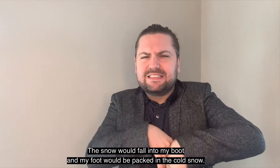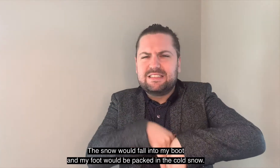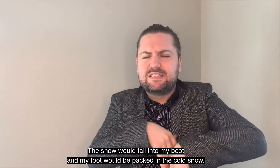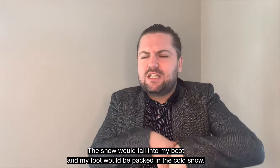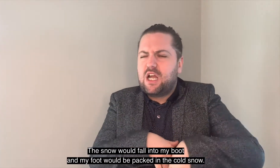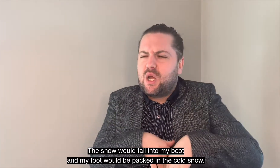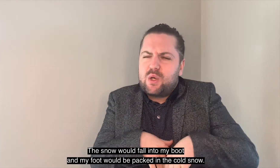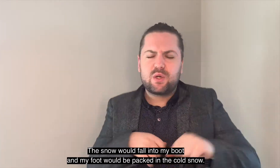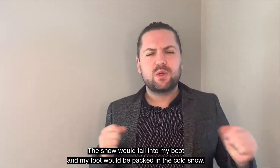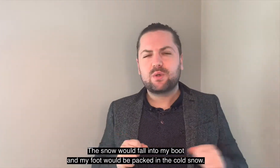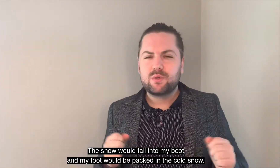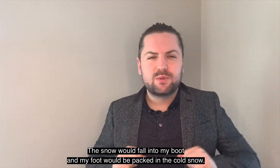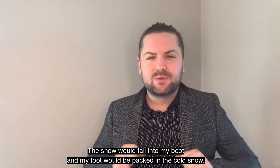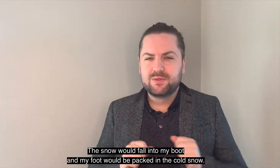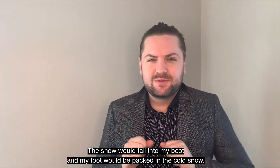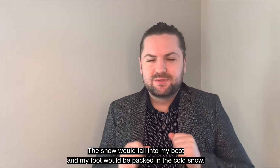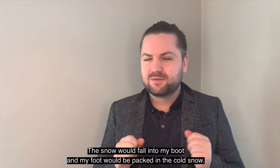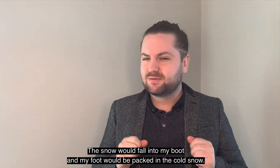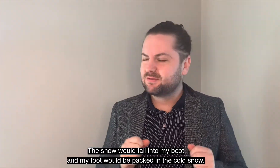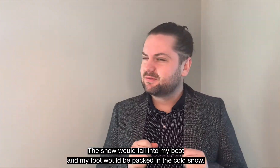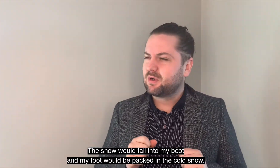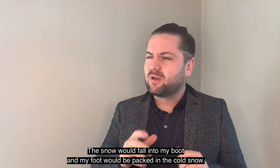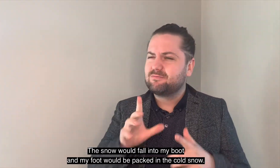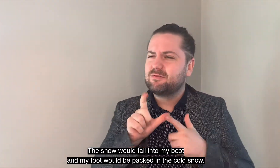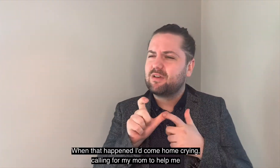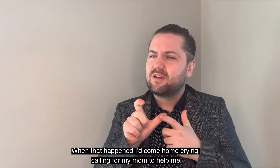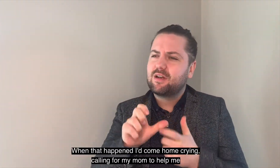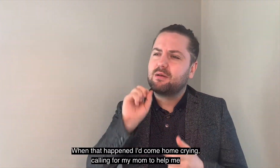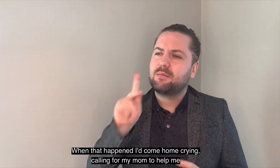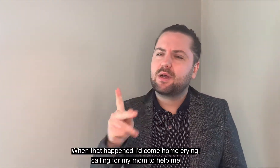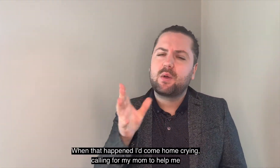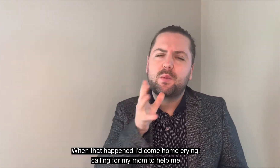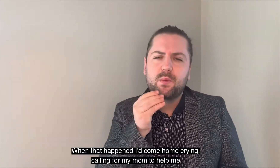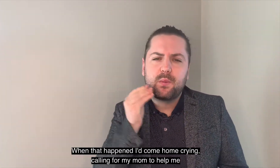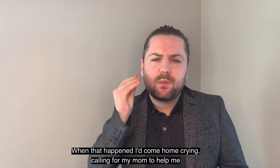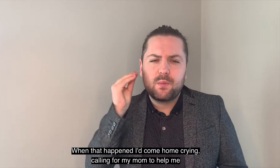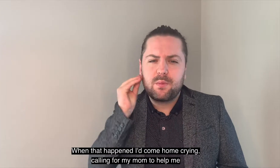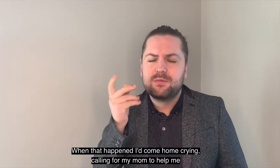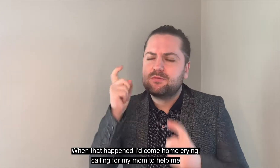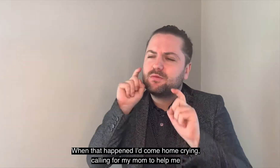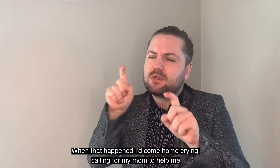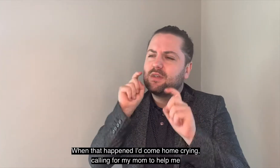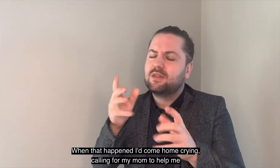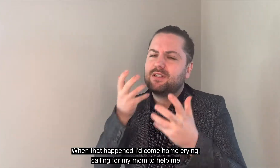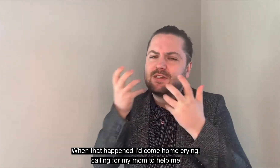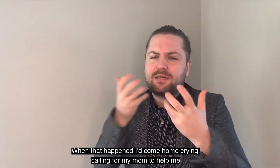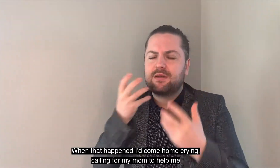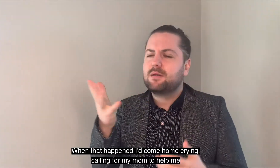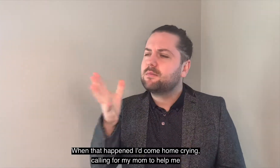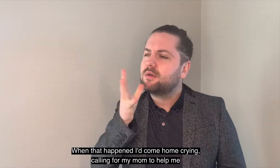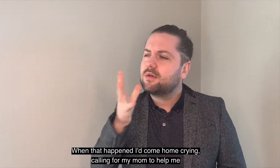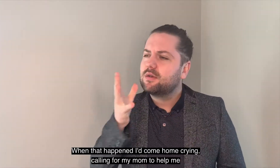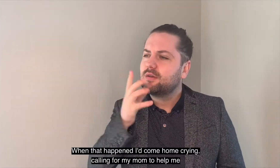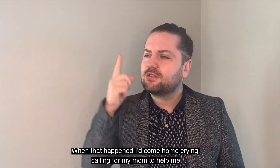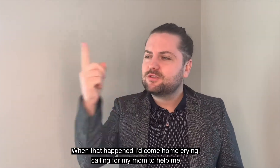and my foot would be packed in the cold snow. When that happened, would come home crying, calling for my mom to help me.